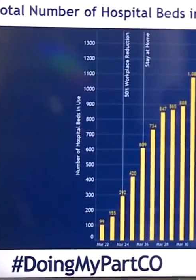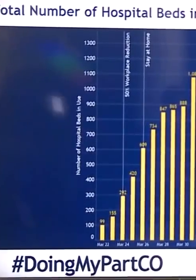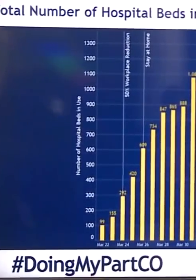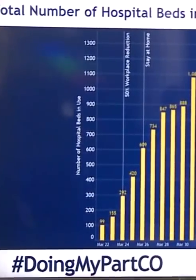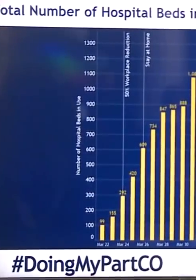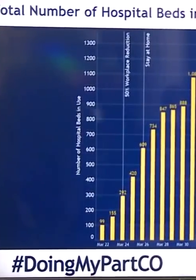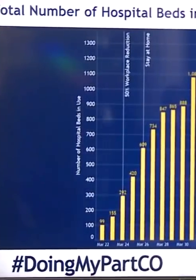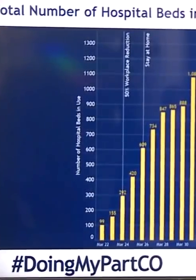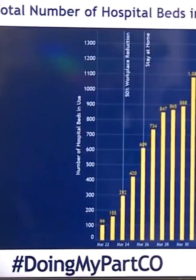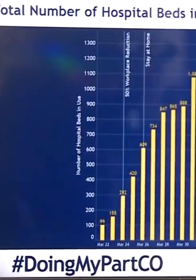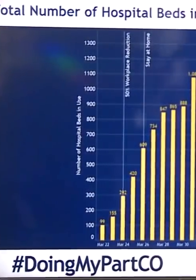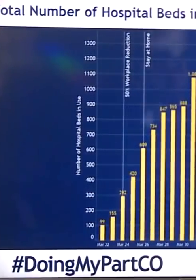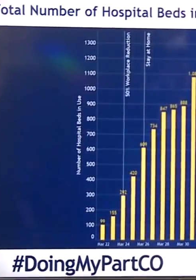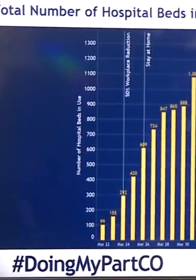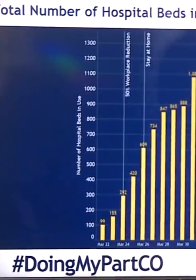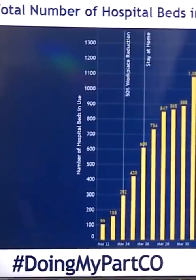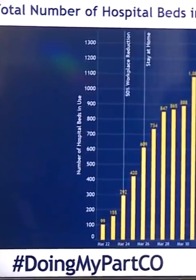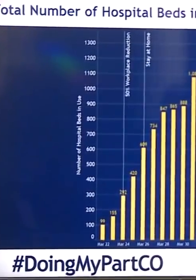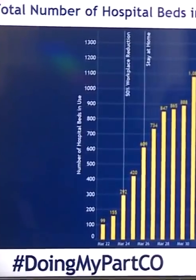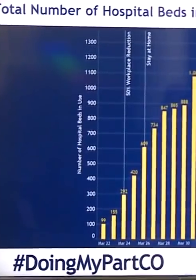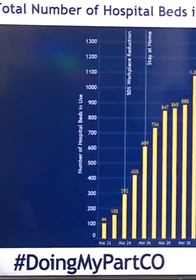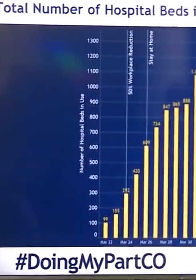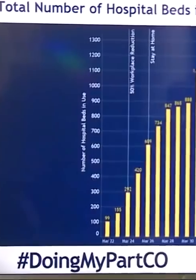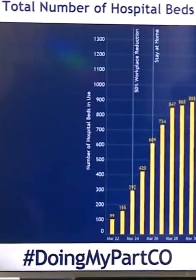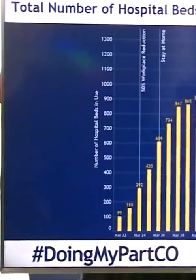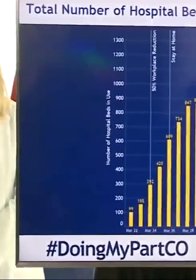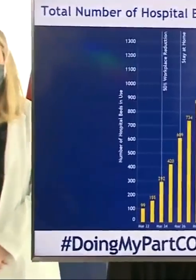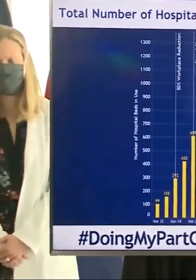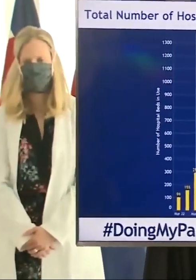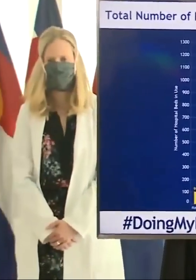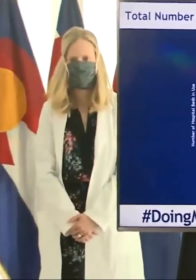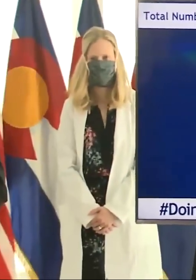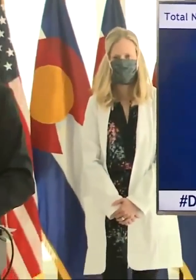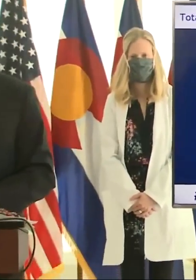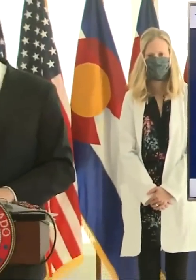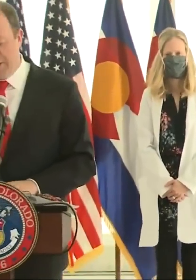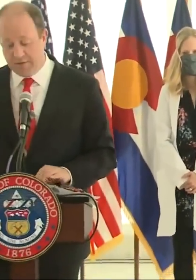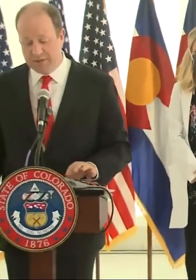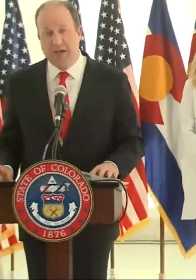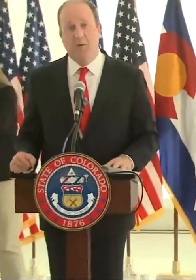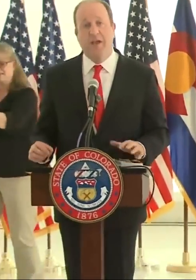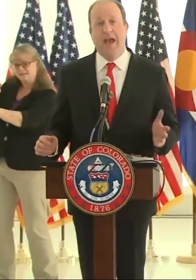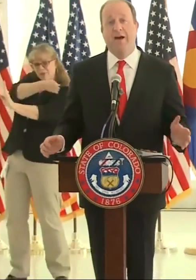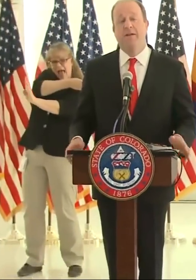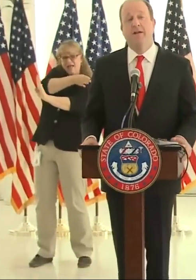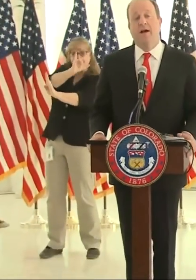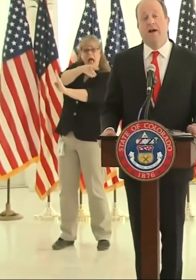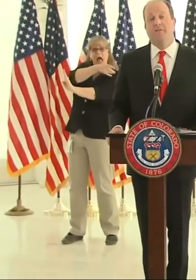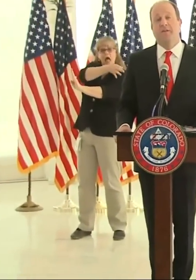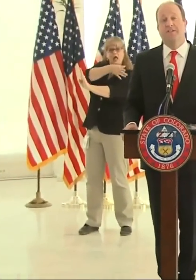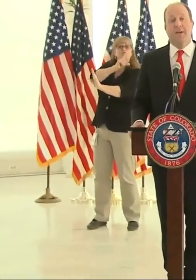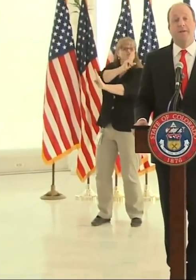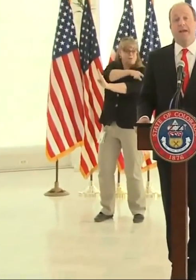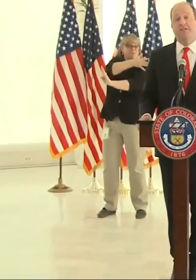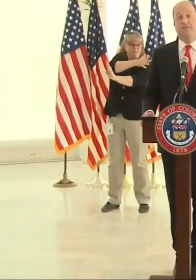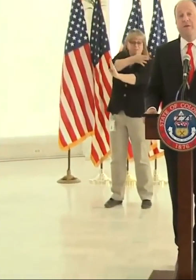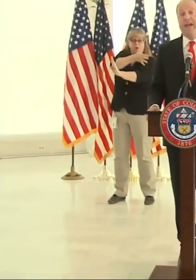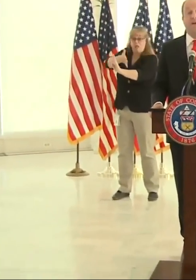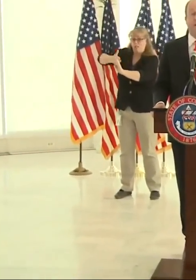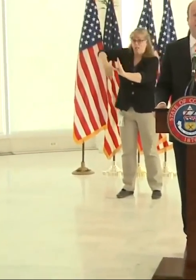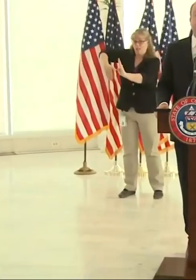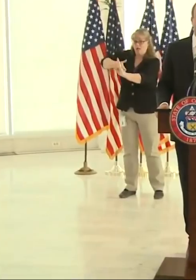who are being hospitalized versus who's being exposed. A second piece of good news, we have the first